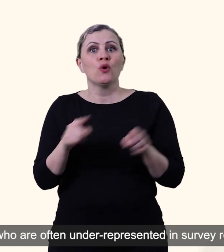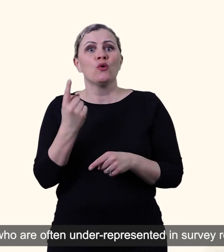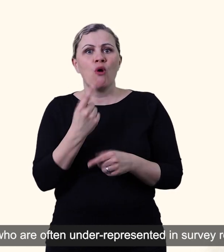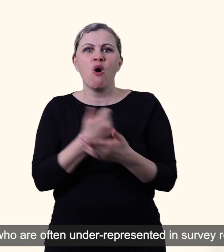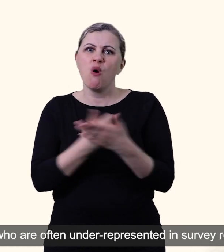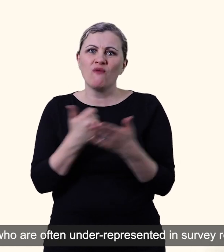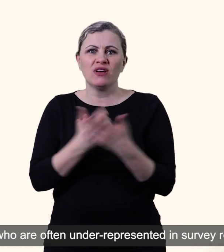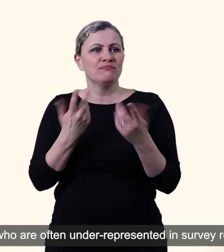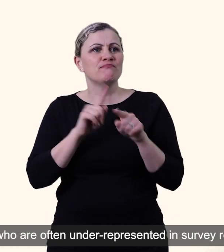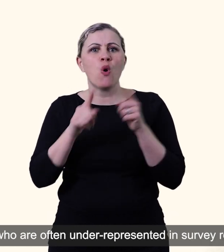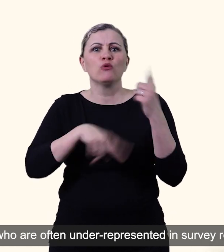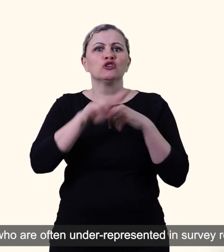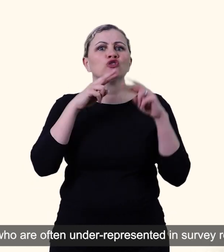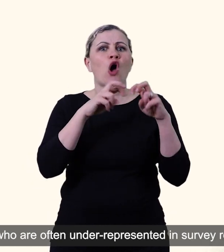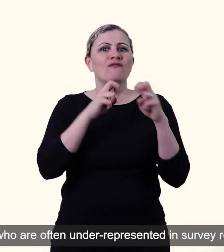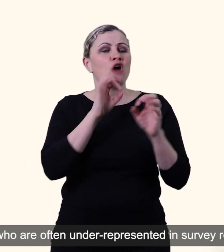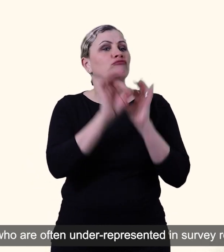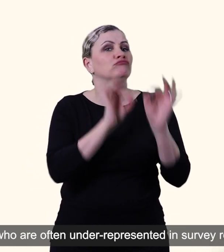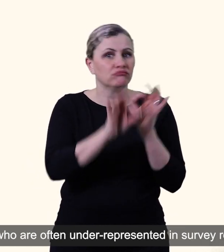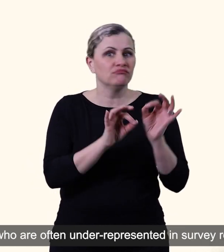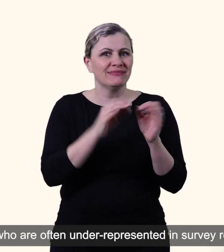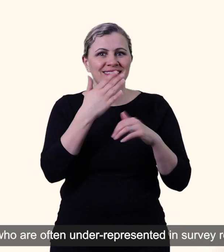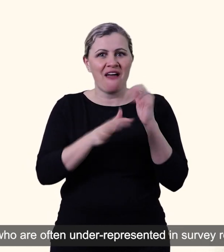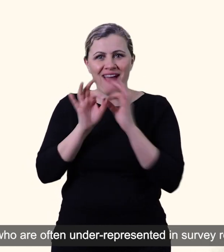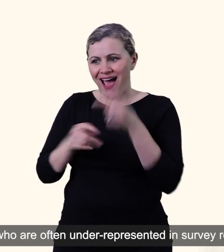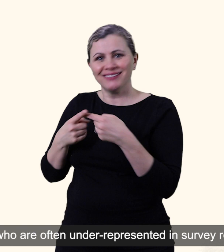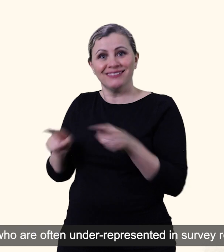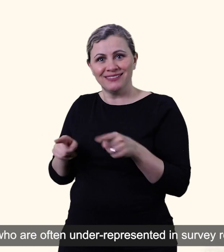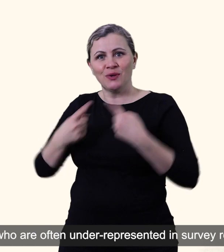for groups who are often underrepresented in survey research.